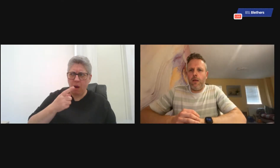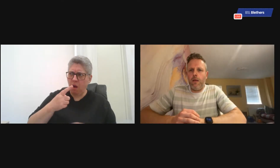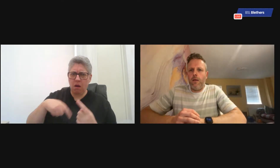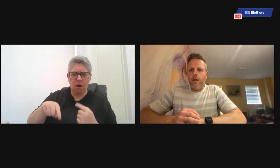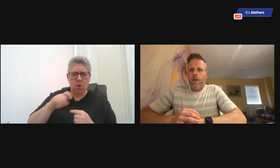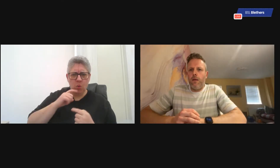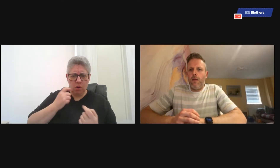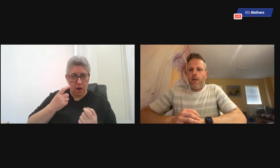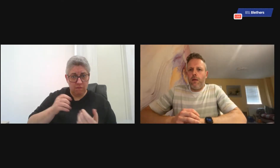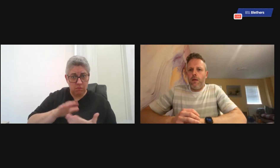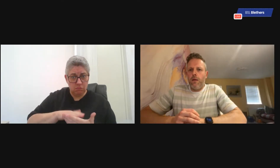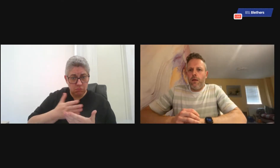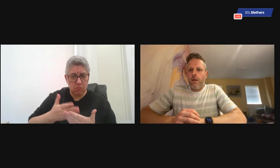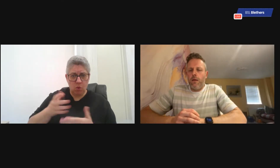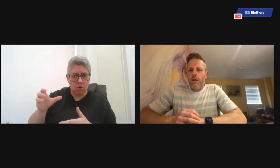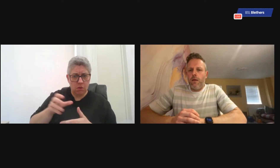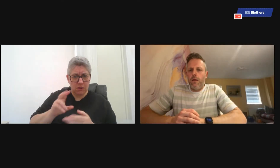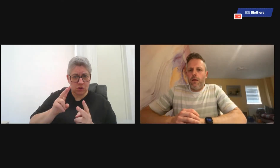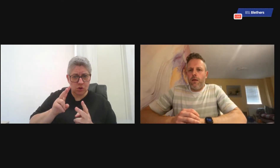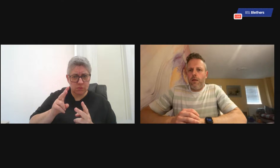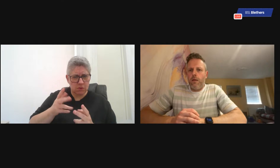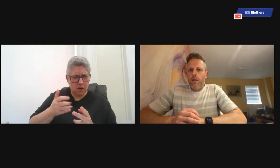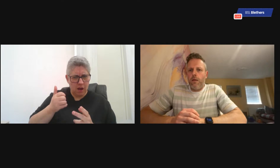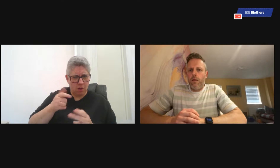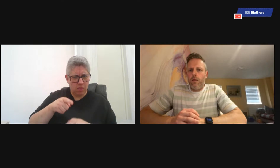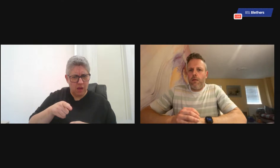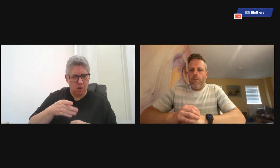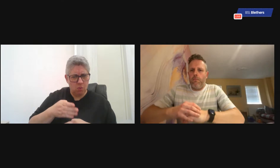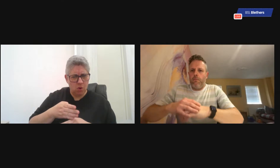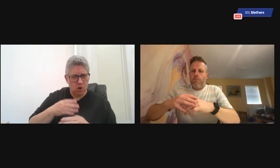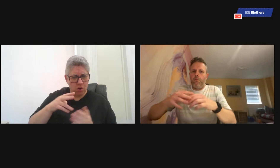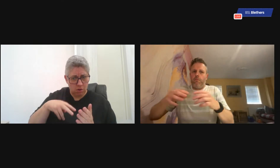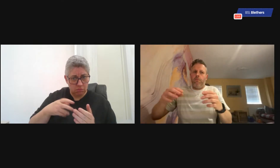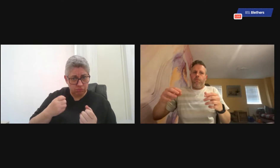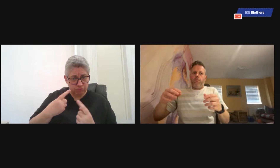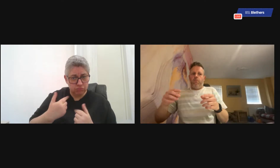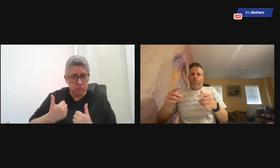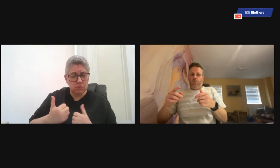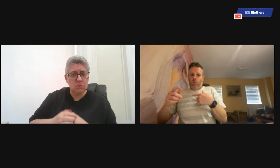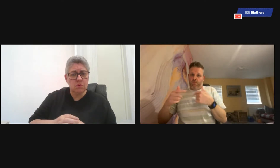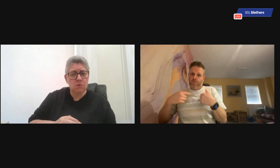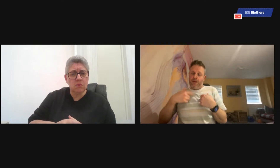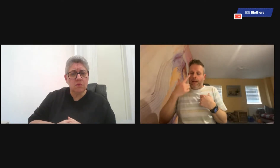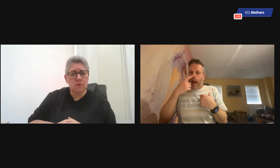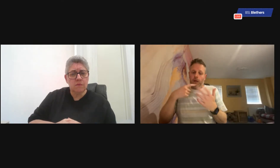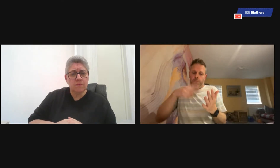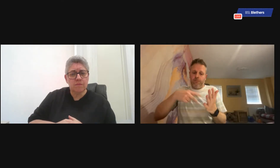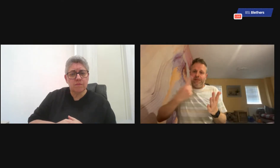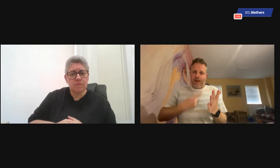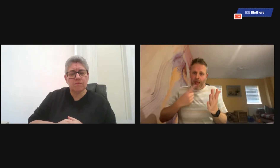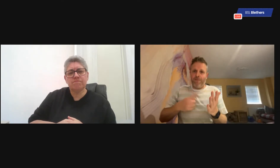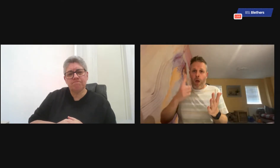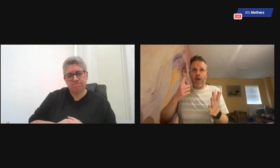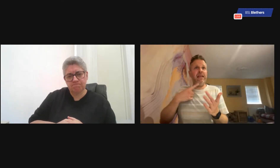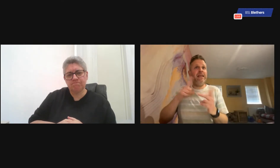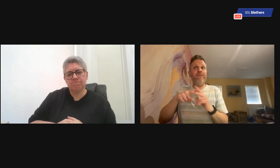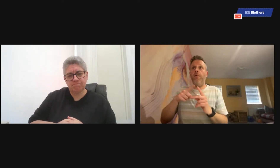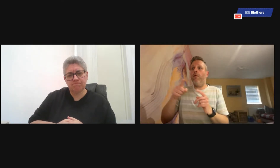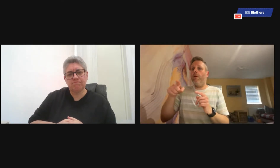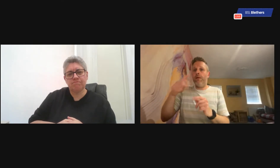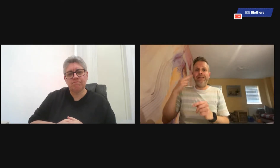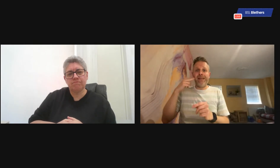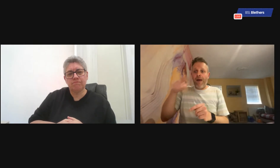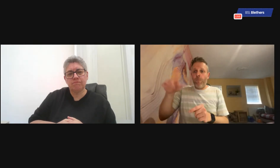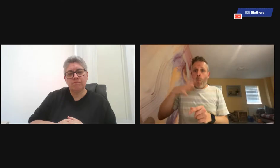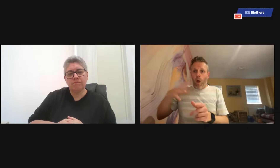all that evidence. So that sounds like a lot of reading if you're talking about going through policies and things. What about people who have English